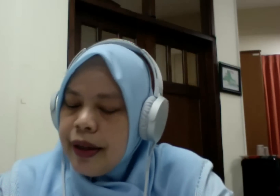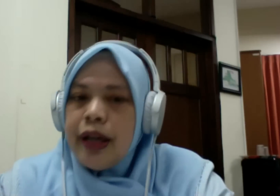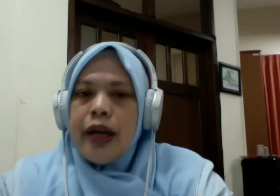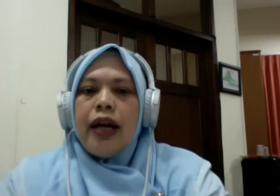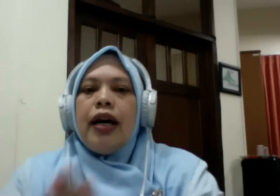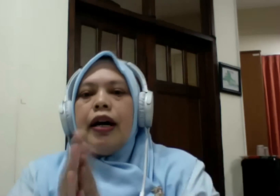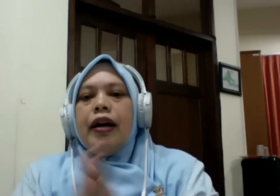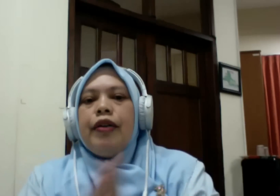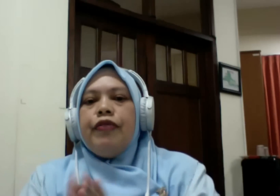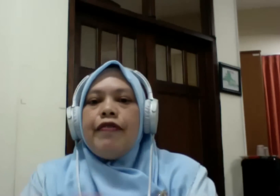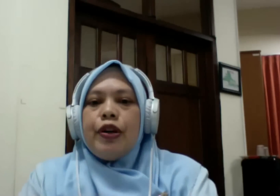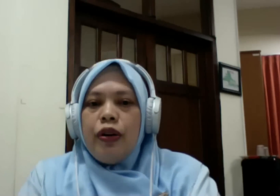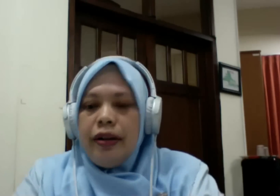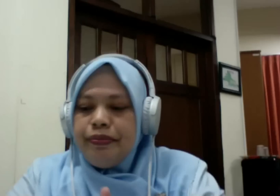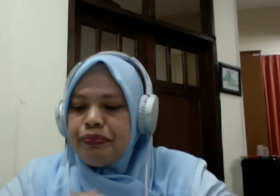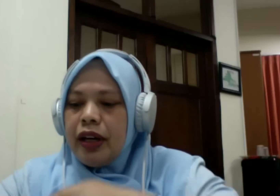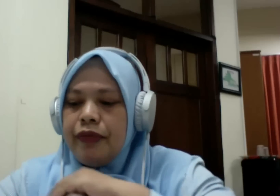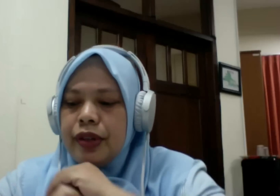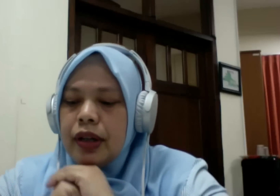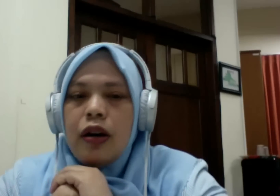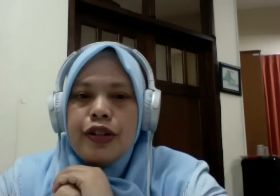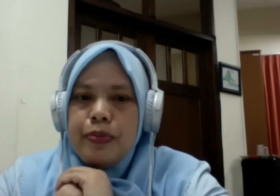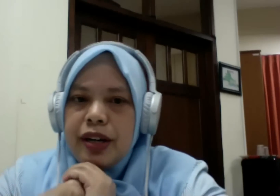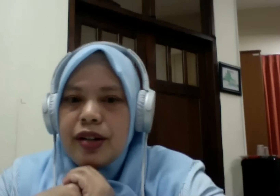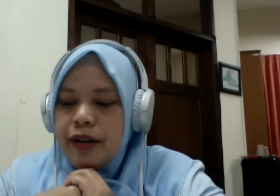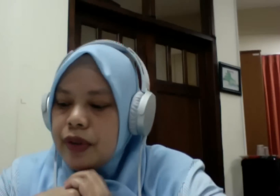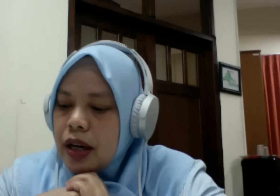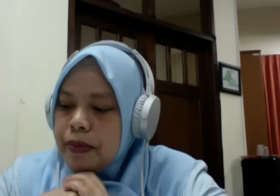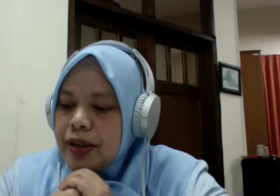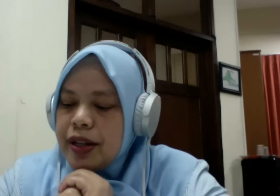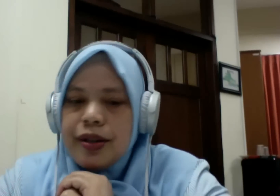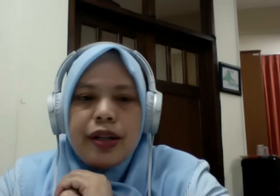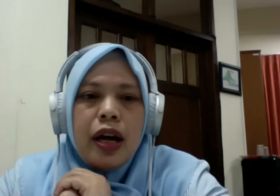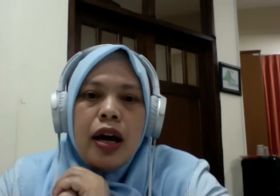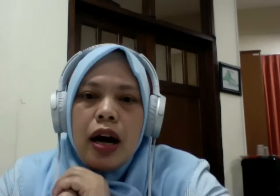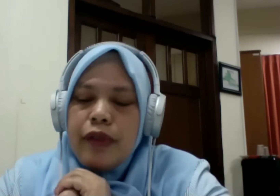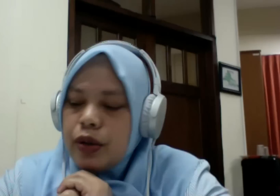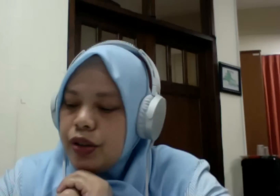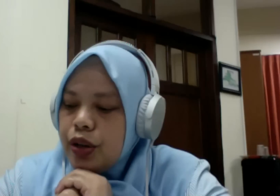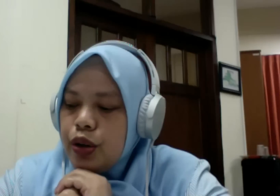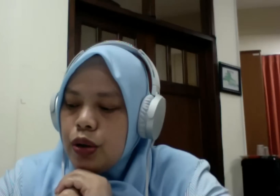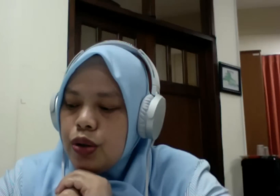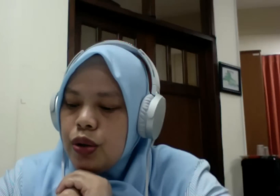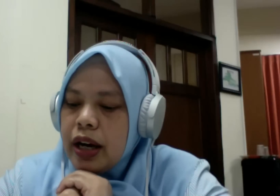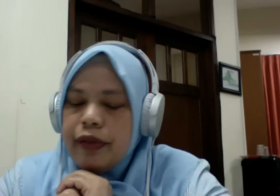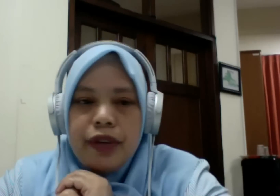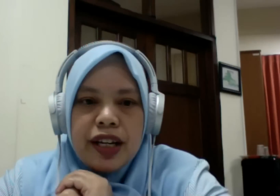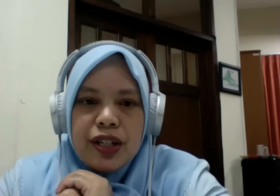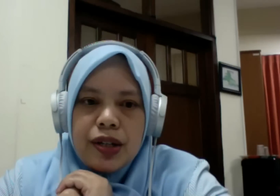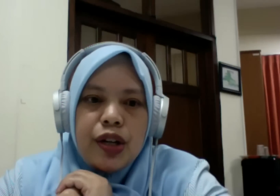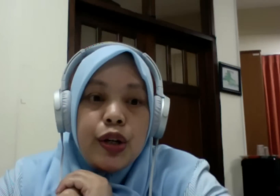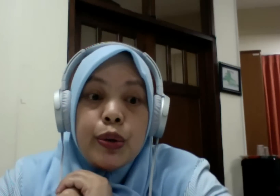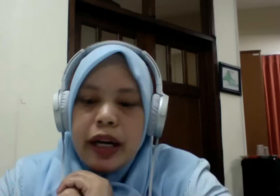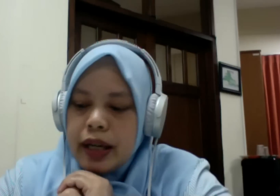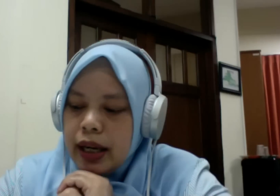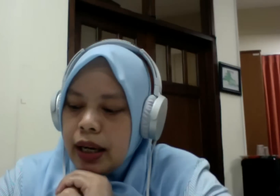that. We have a rule. After all speakers give a presentation, I will continue to guide with